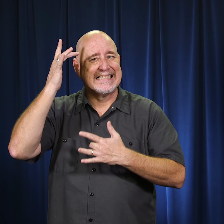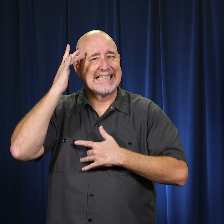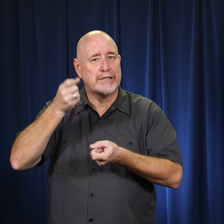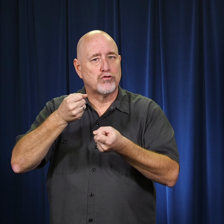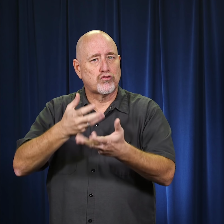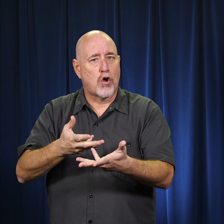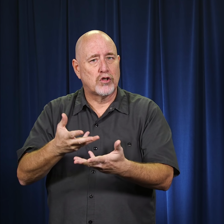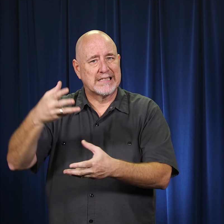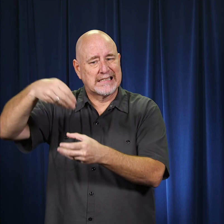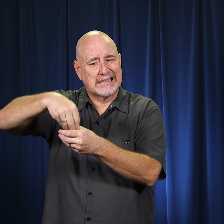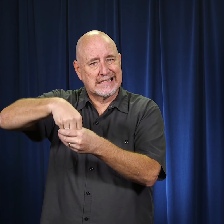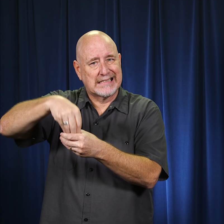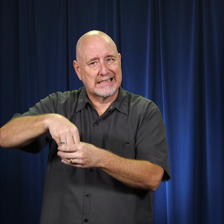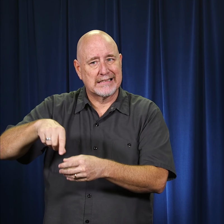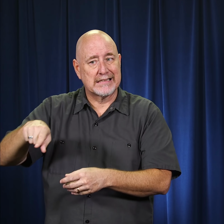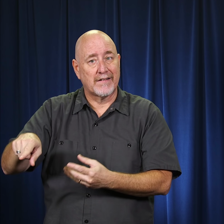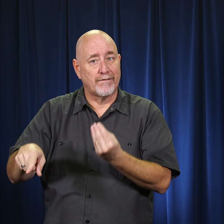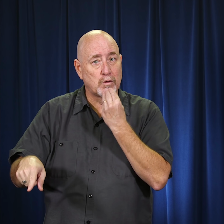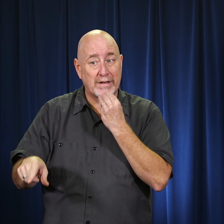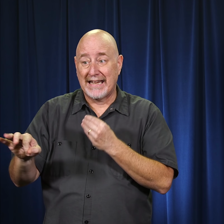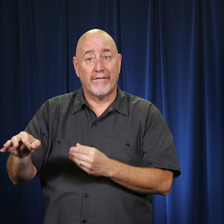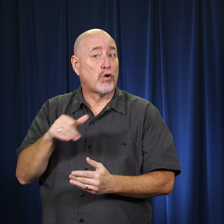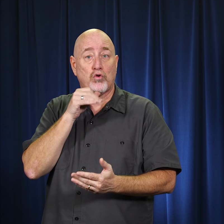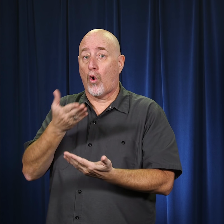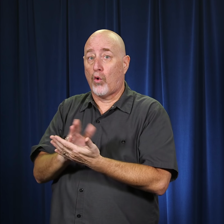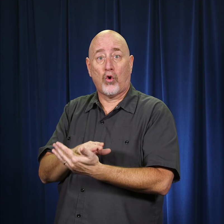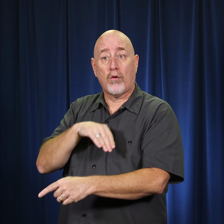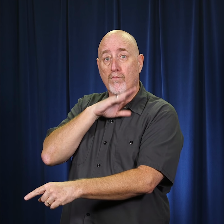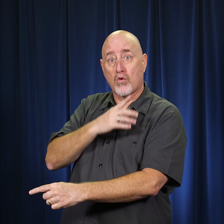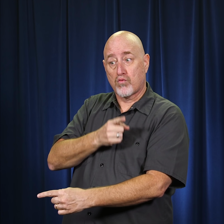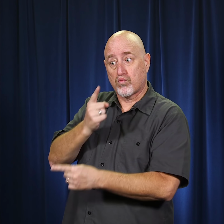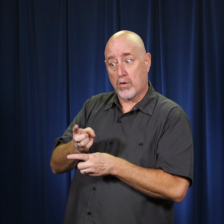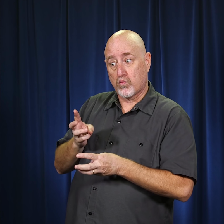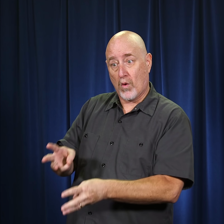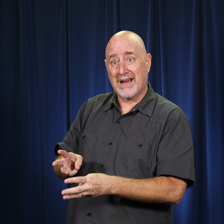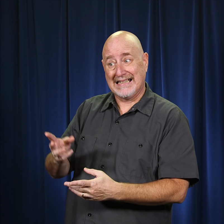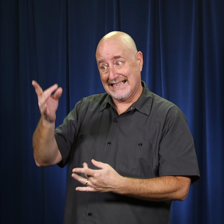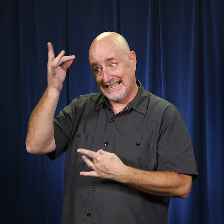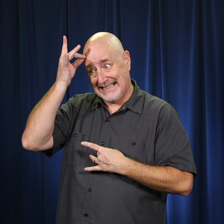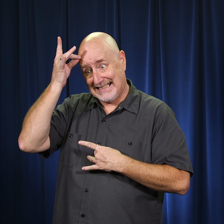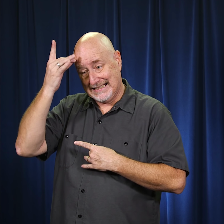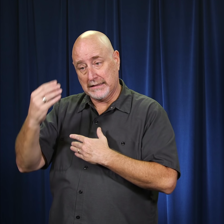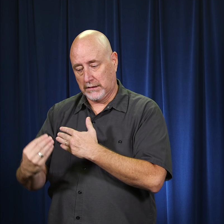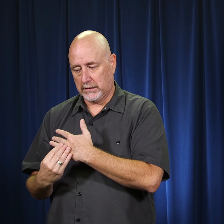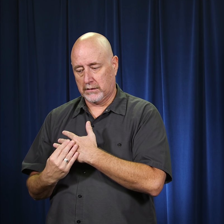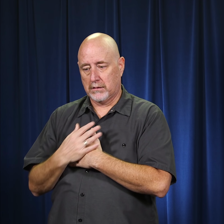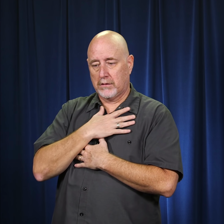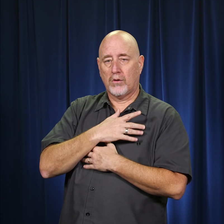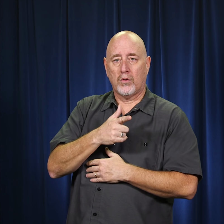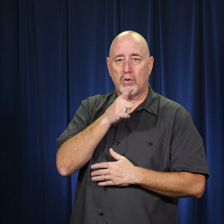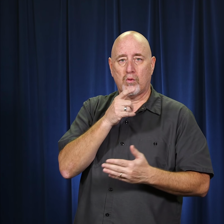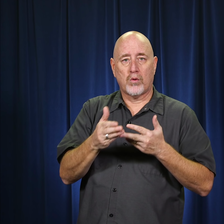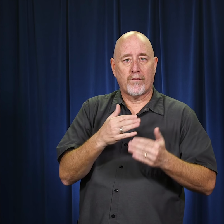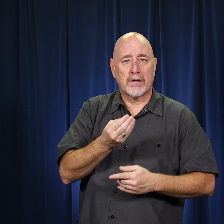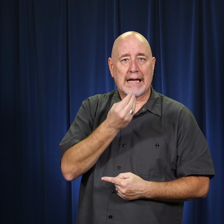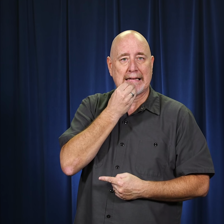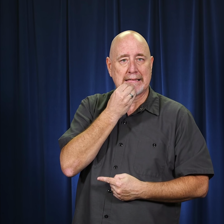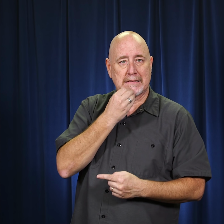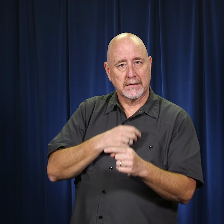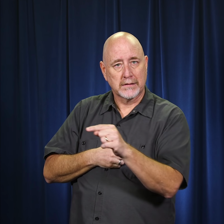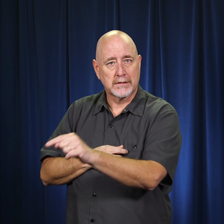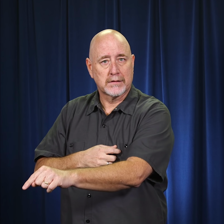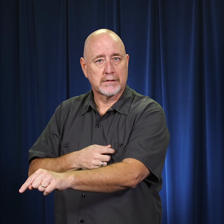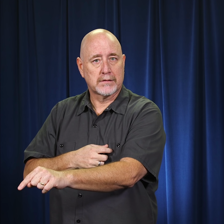-causing agents that if not cooked properly, those diseases would be passed on to